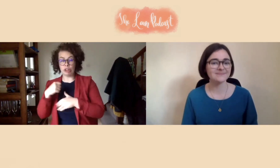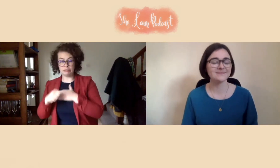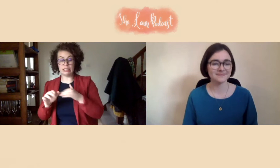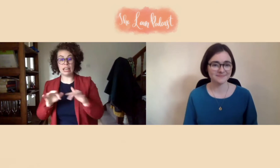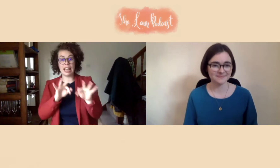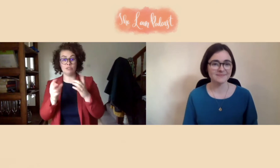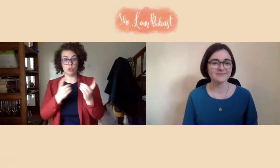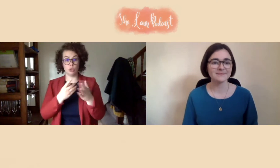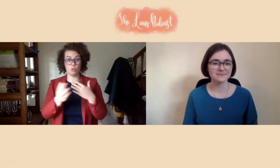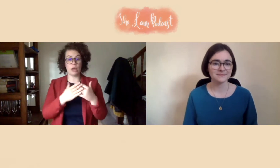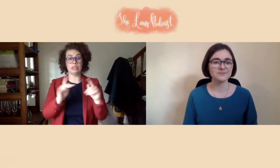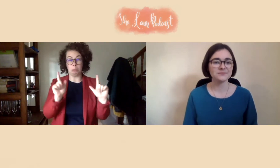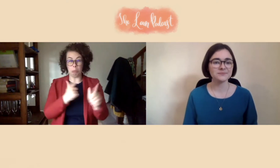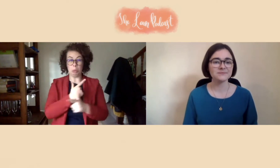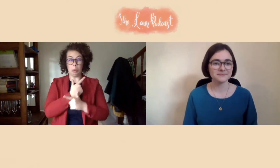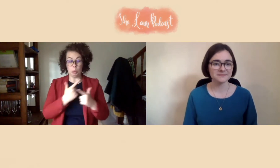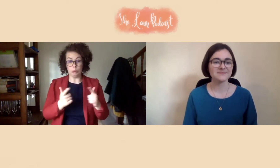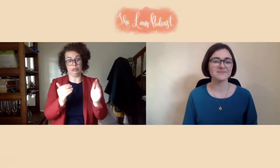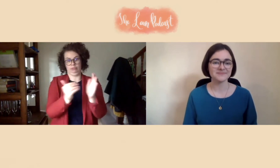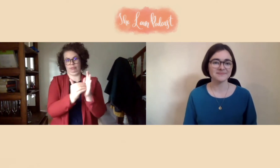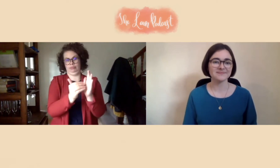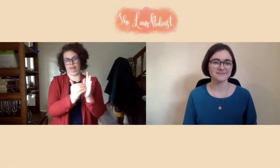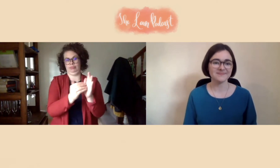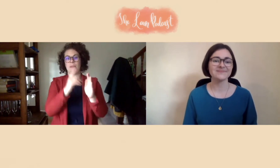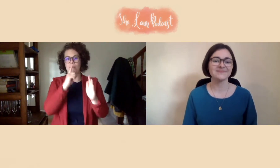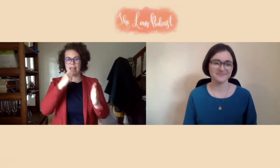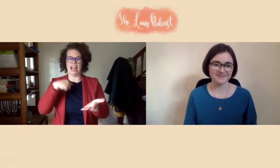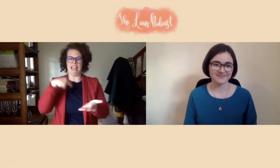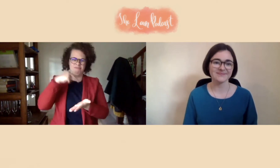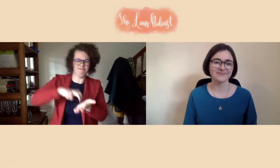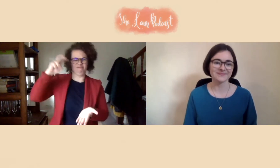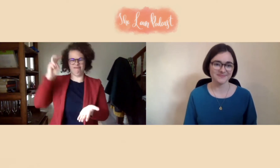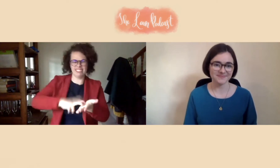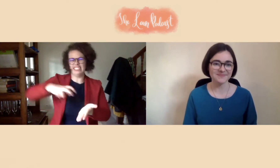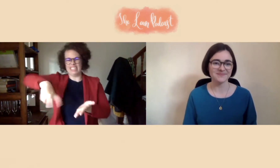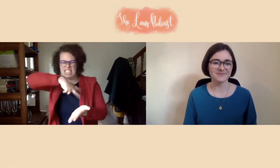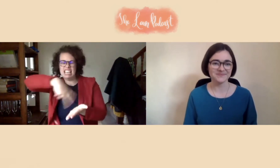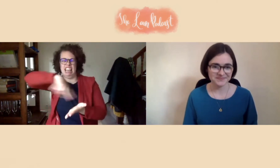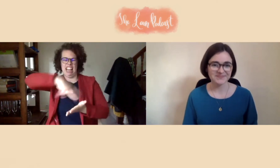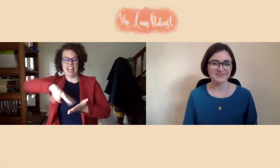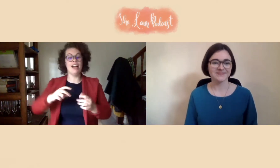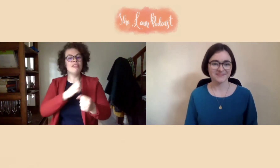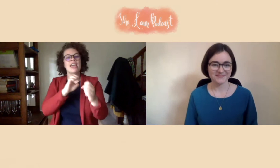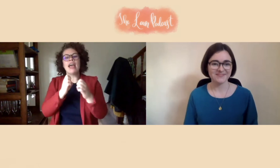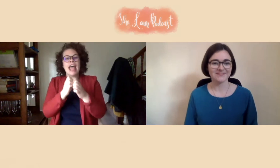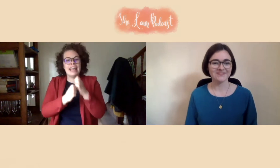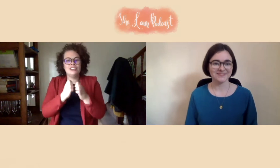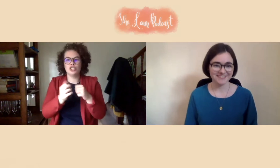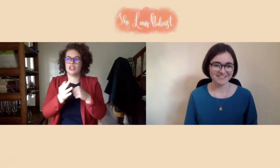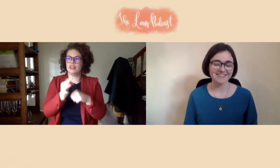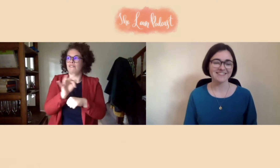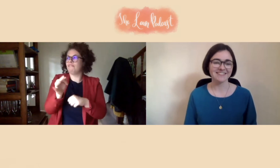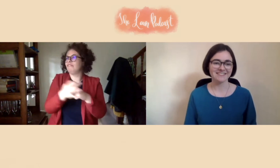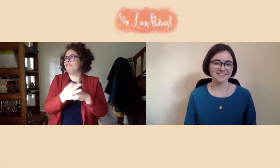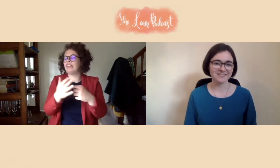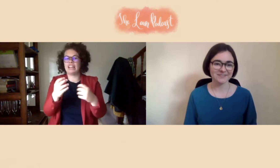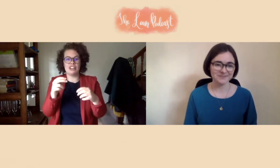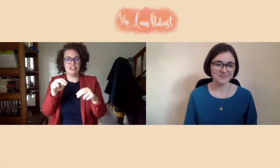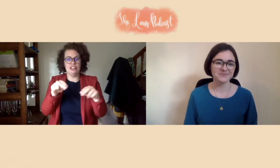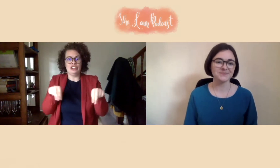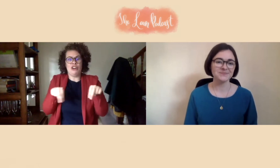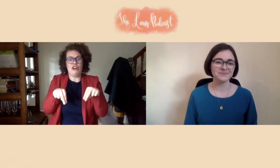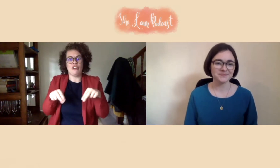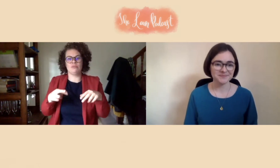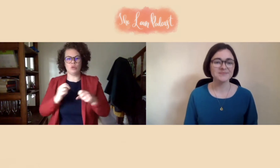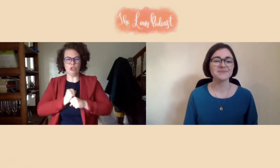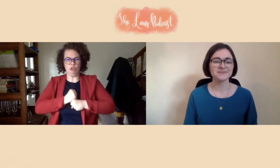tunes, absolutely, but I do a massive dance. I do a big jump up and down, expend the energy of nerves and stress.